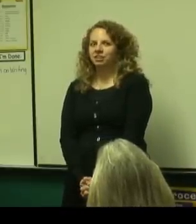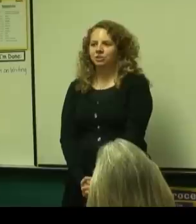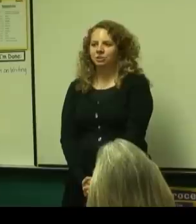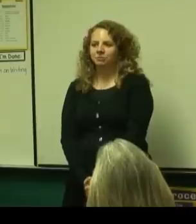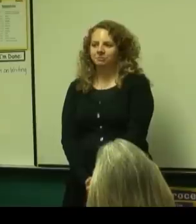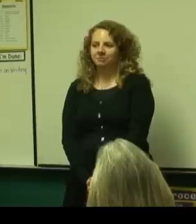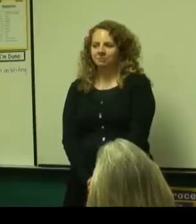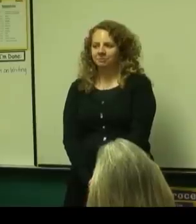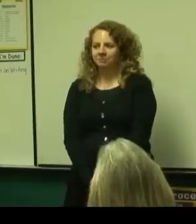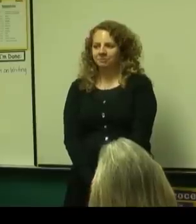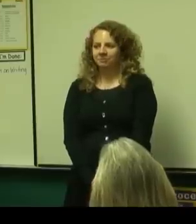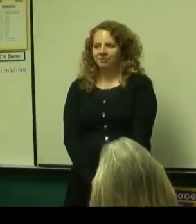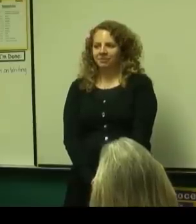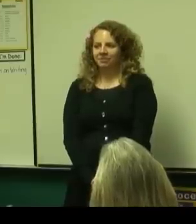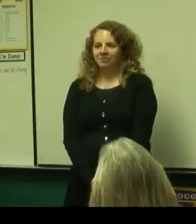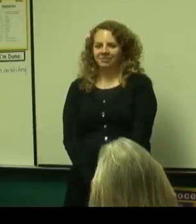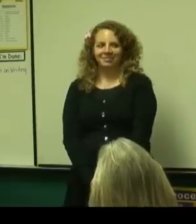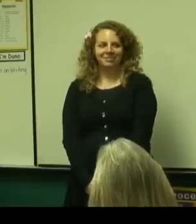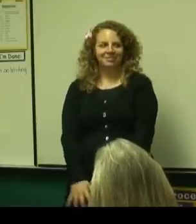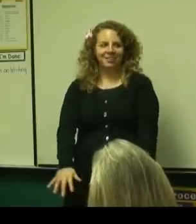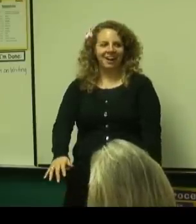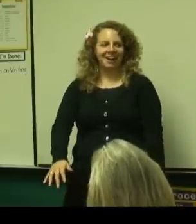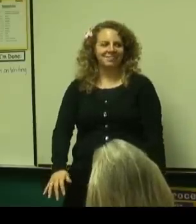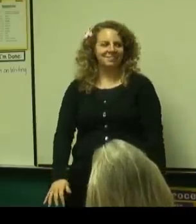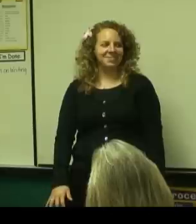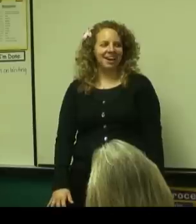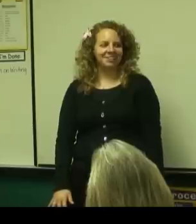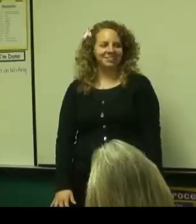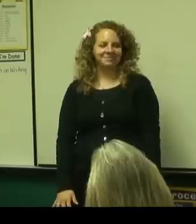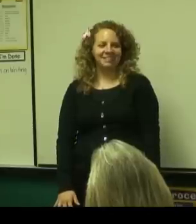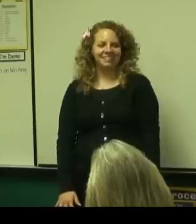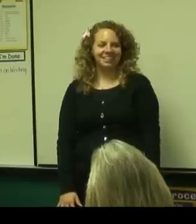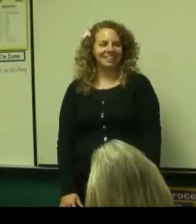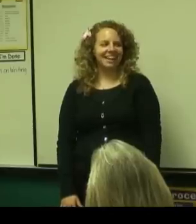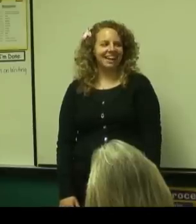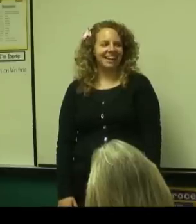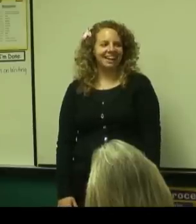5,892? Can't remember what you said. 5,000, me neither.